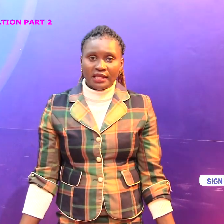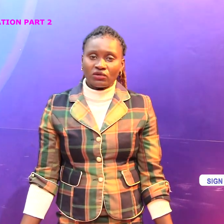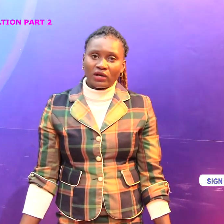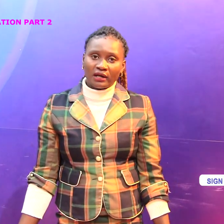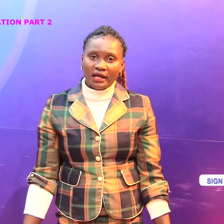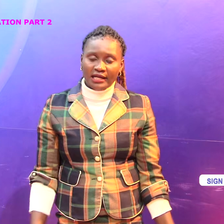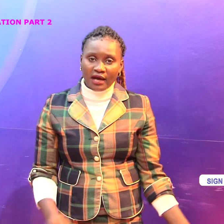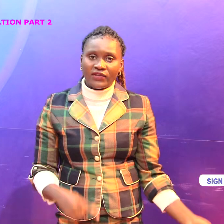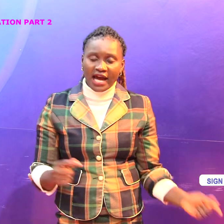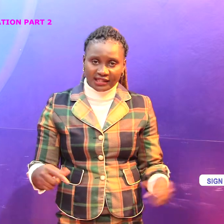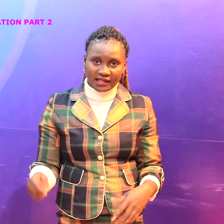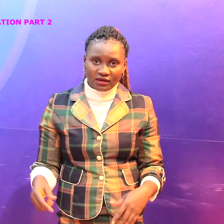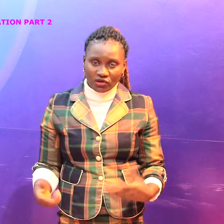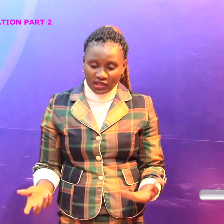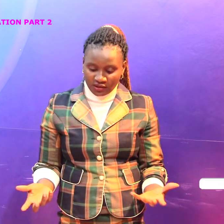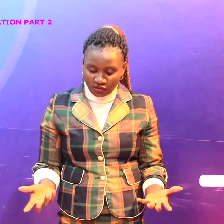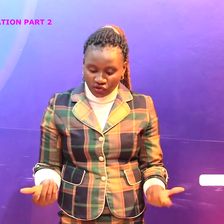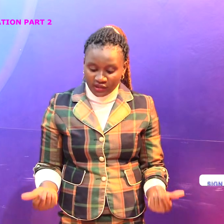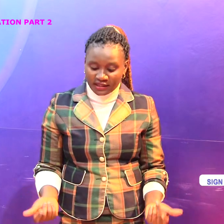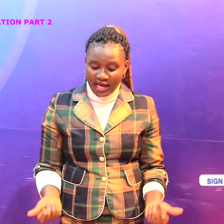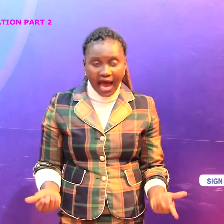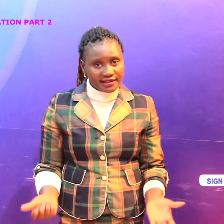you can have the asking the questions